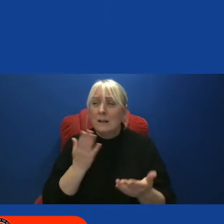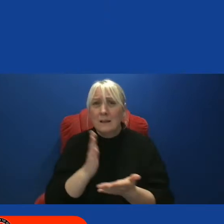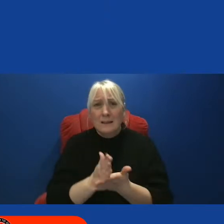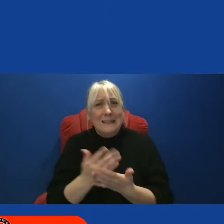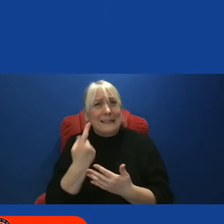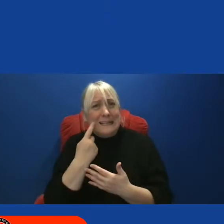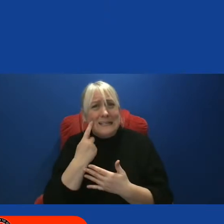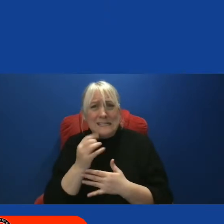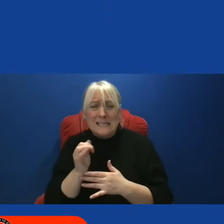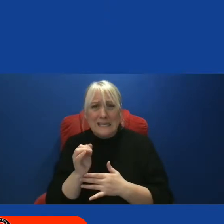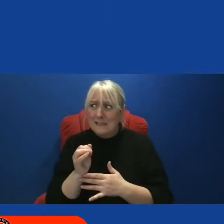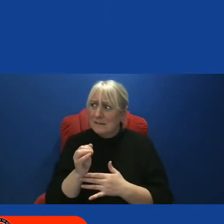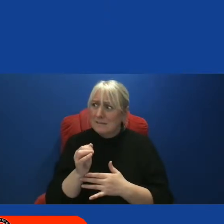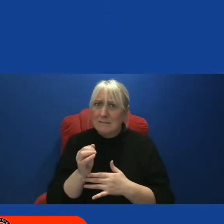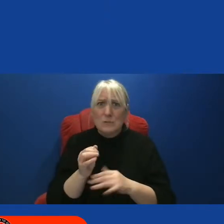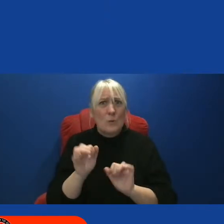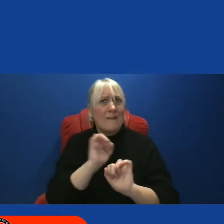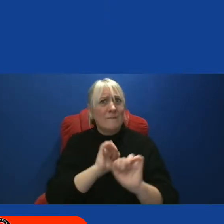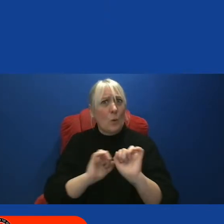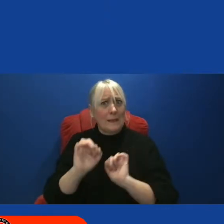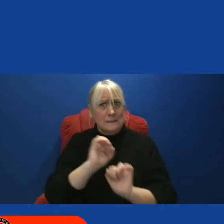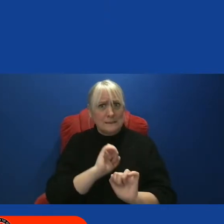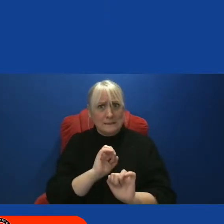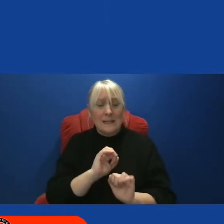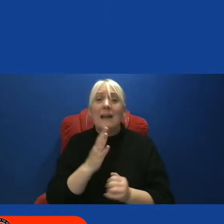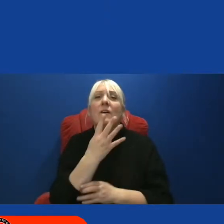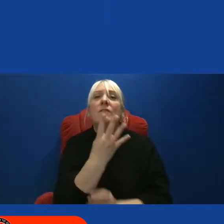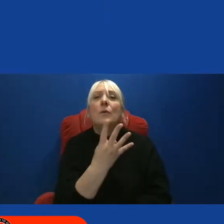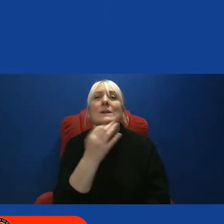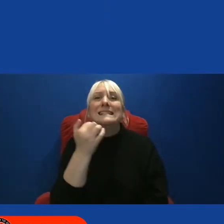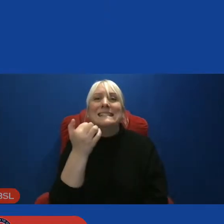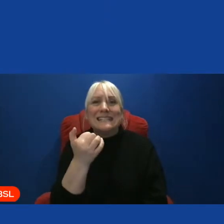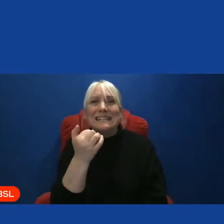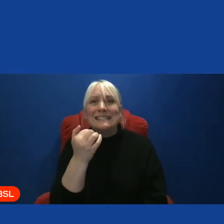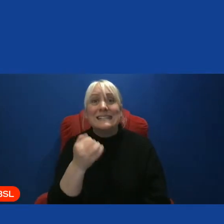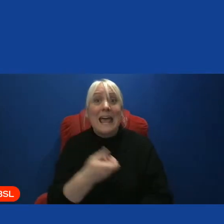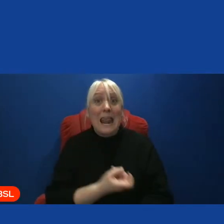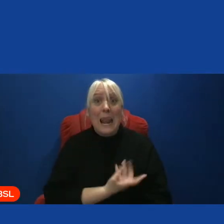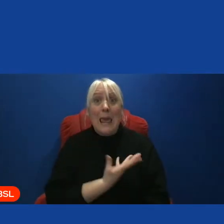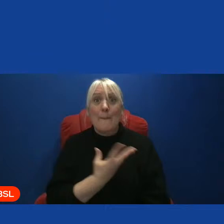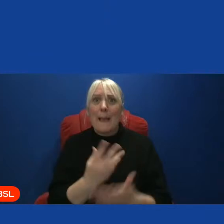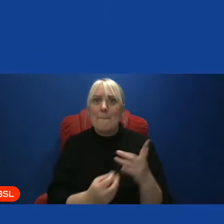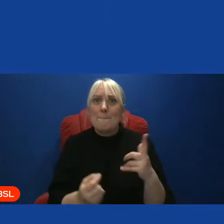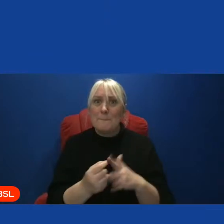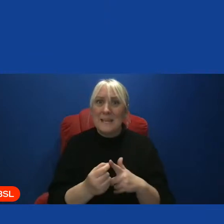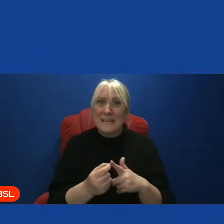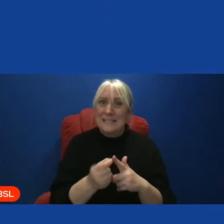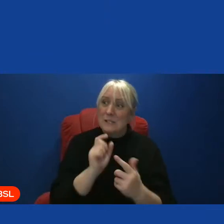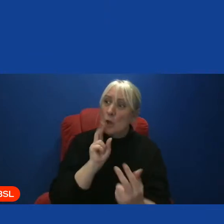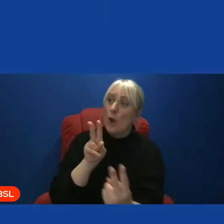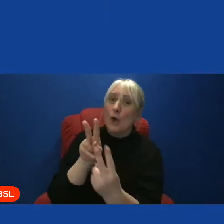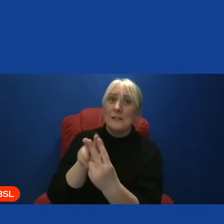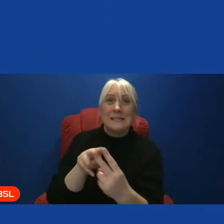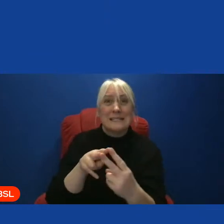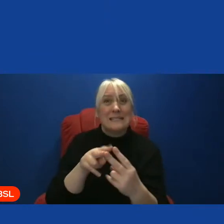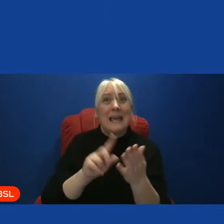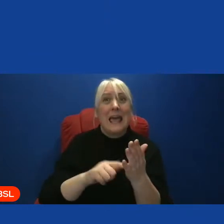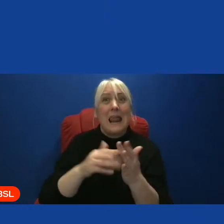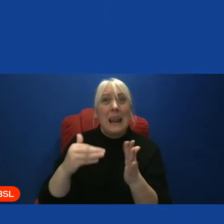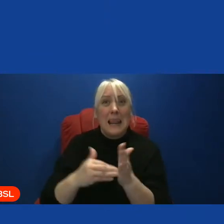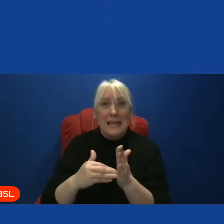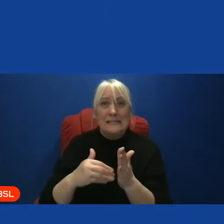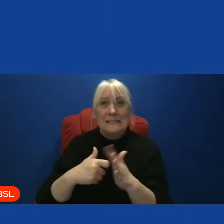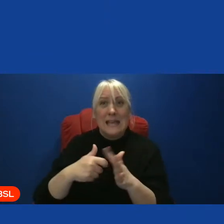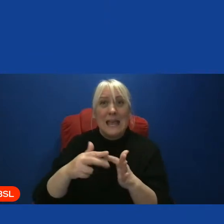36 Labour MPs writing to Liz Kendall, talking about how it is a moral